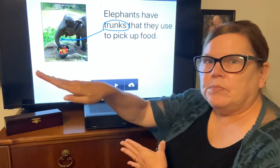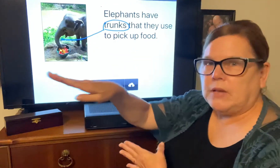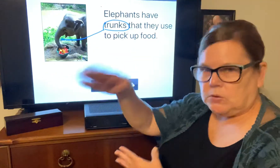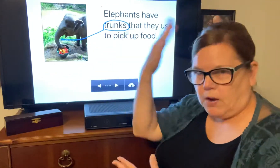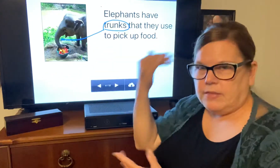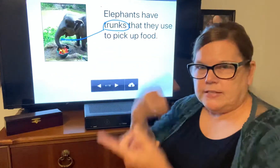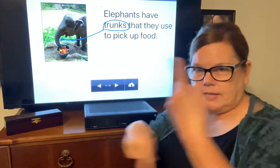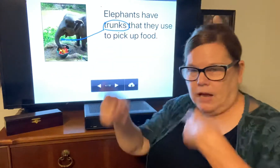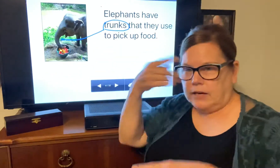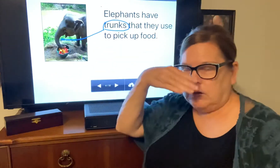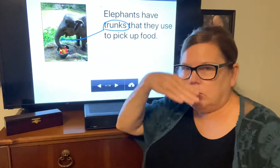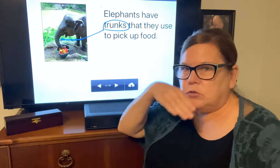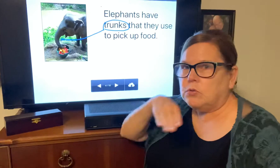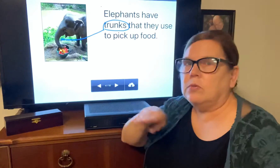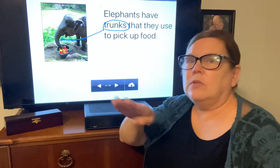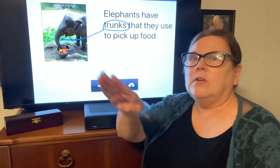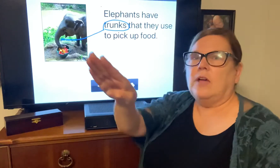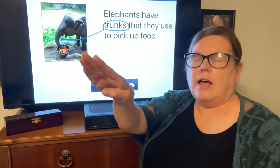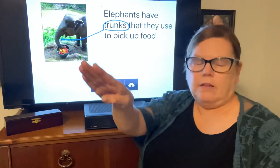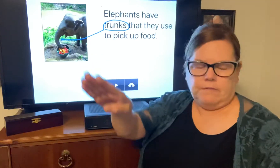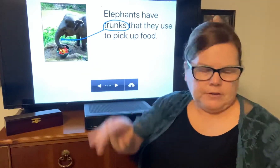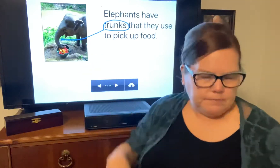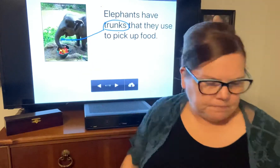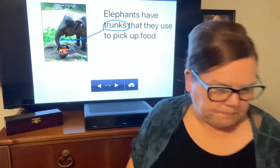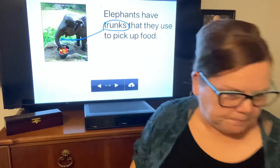That's why the sign, elephant.